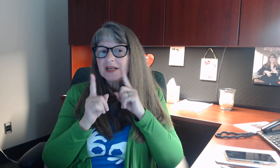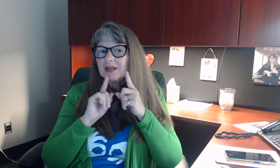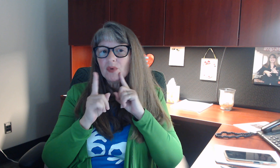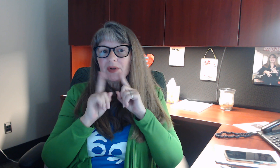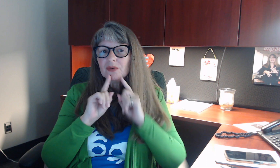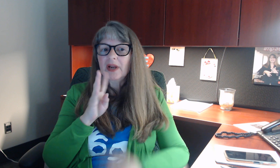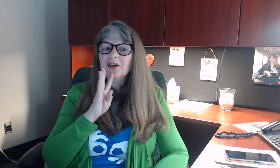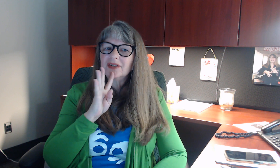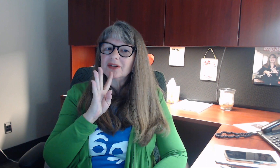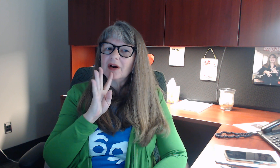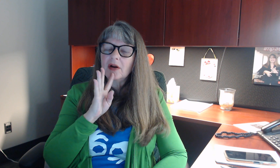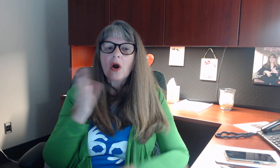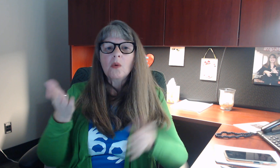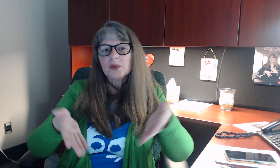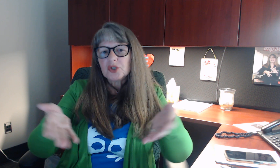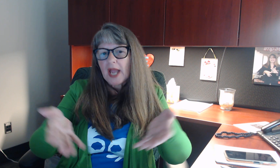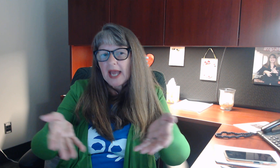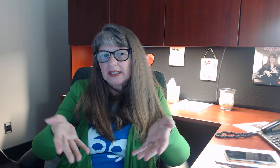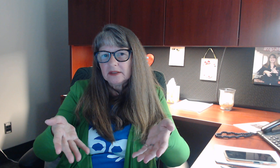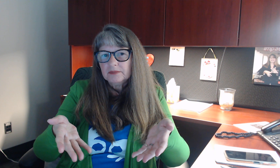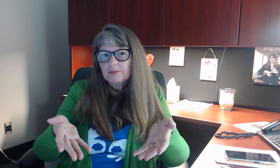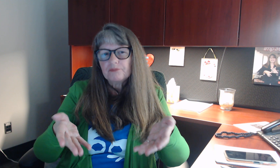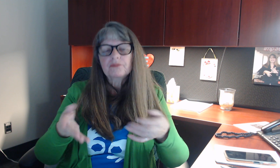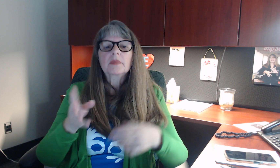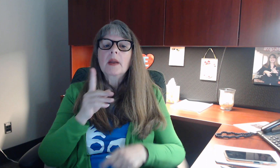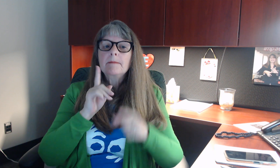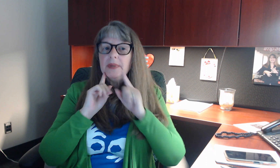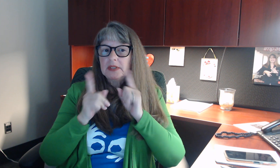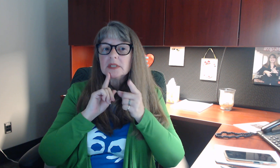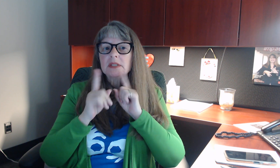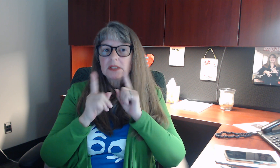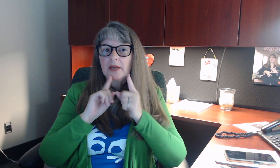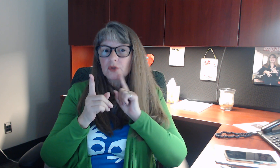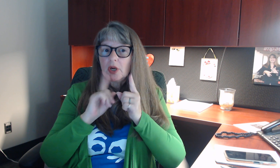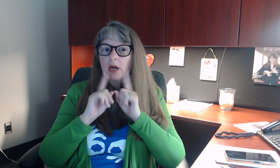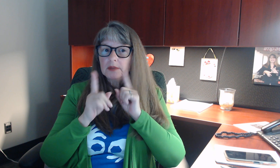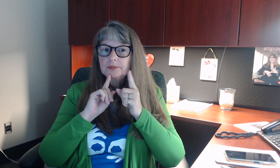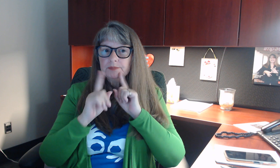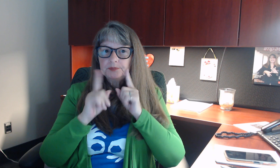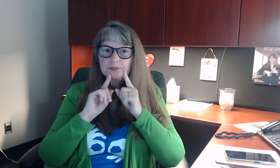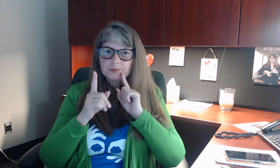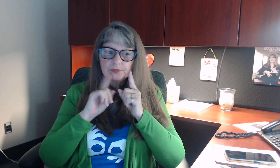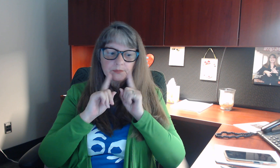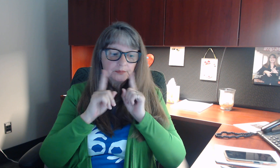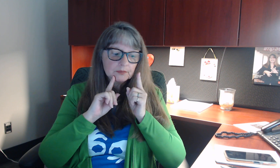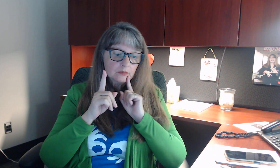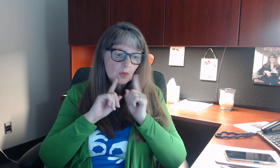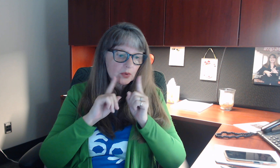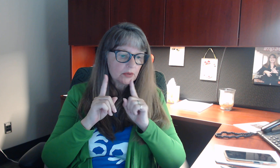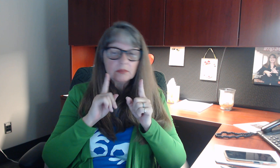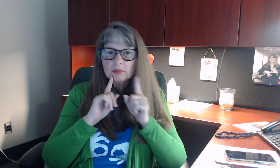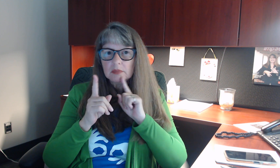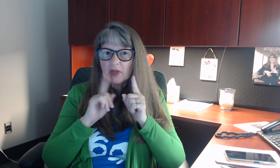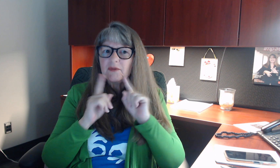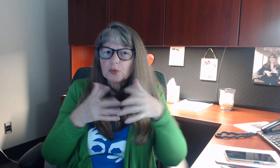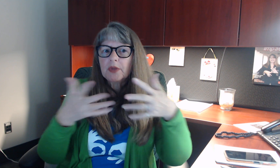anymore either. I use it to talk. Oh, we were chatting, but this is the sign for talk. Or to converse with another